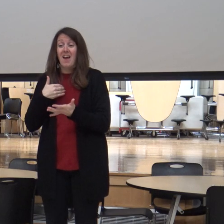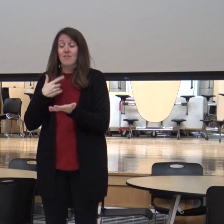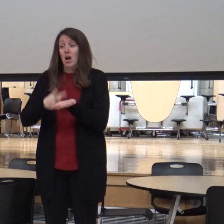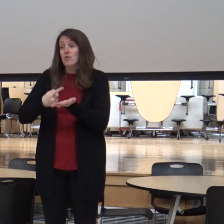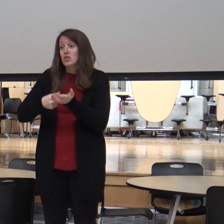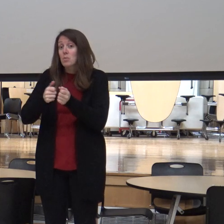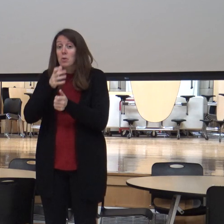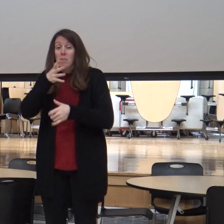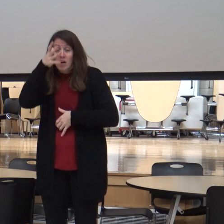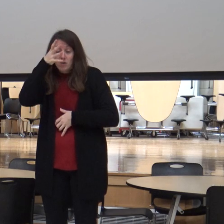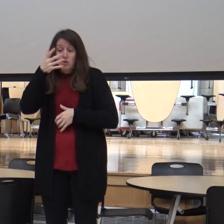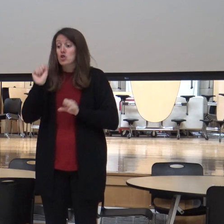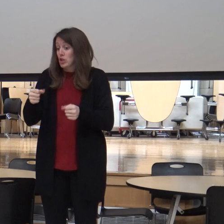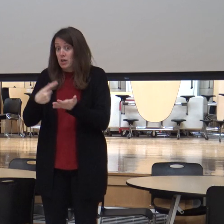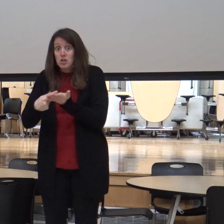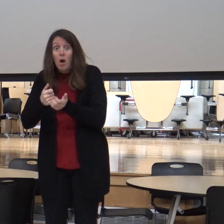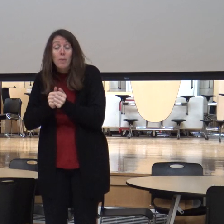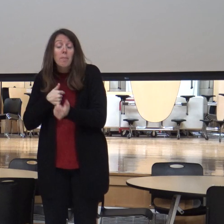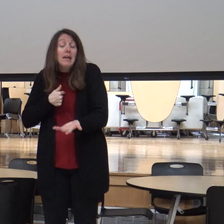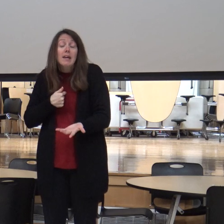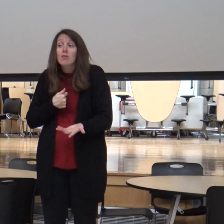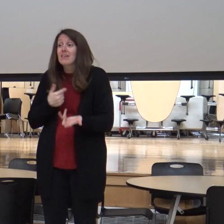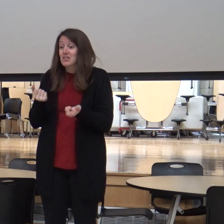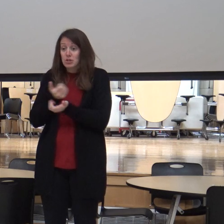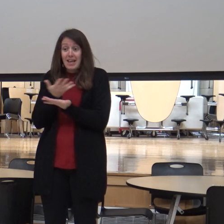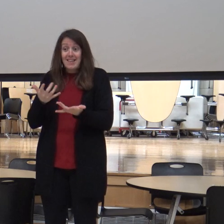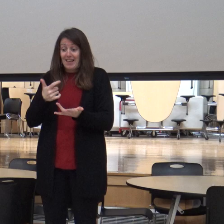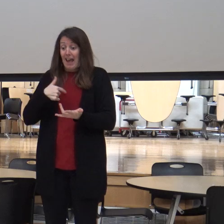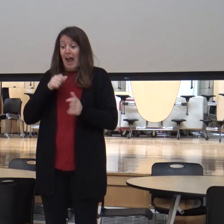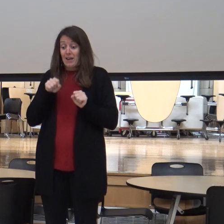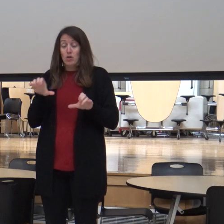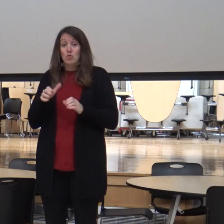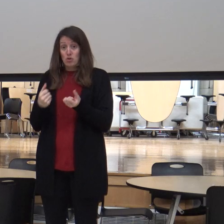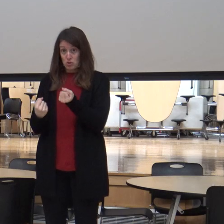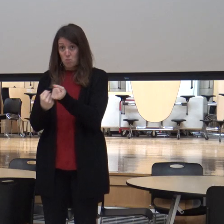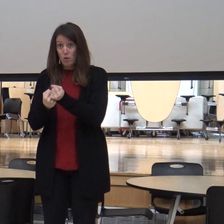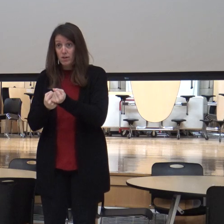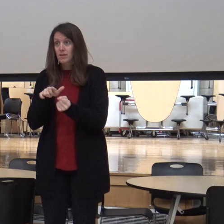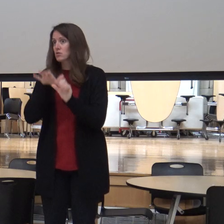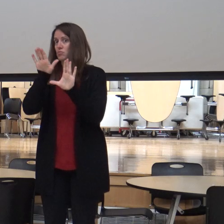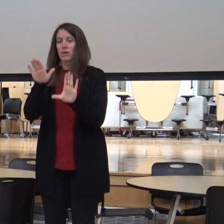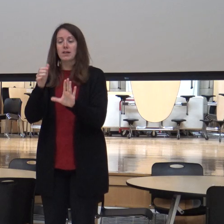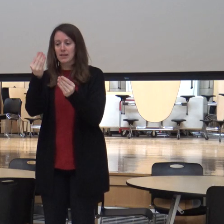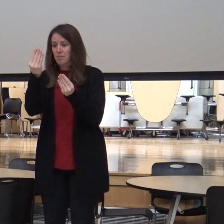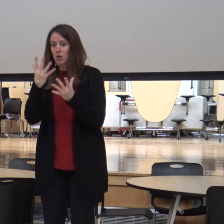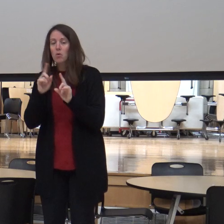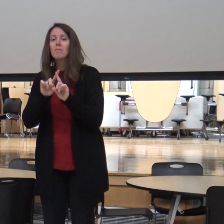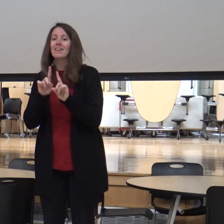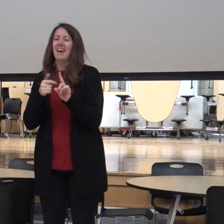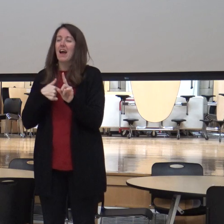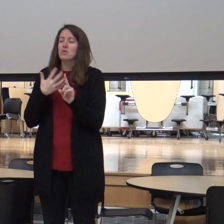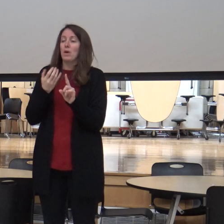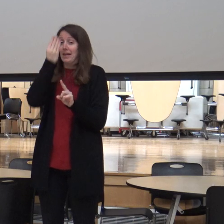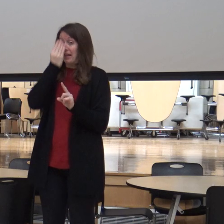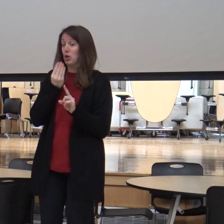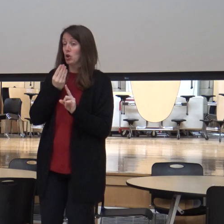to me, and you know, if there's anything I can do to help you out, that would be great, but I wanted to let you know. Okay?